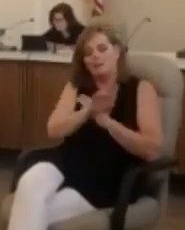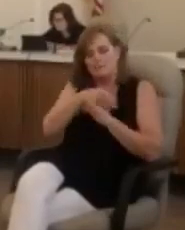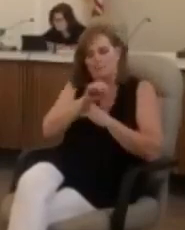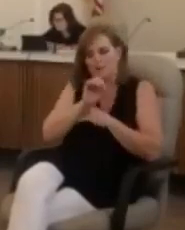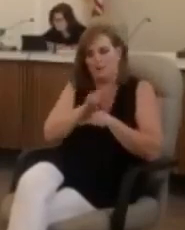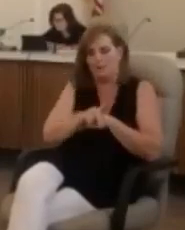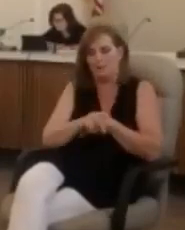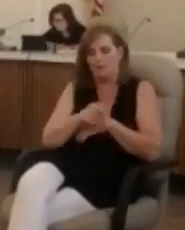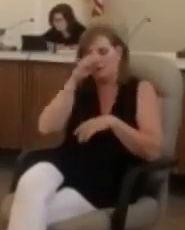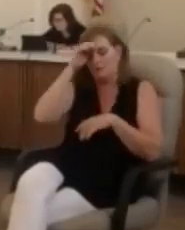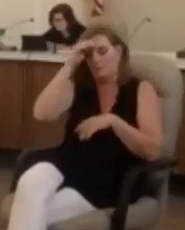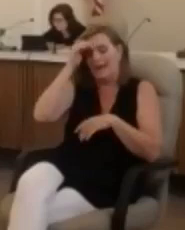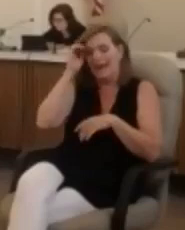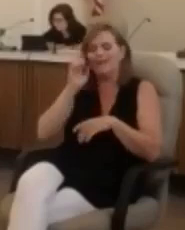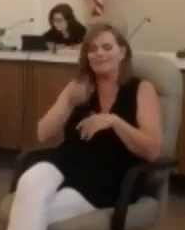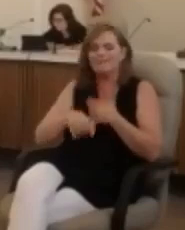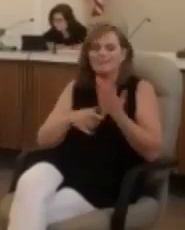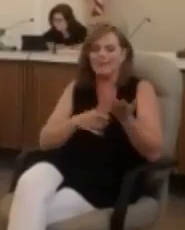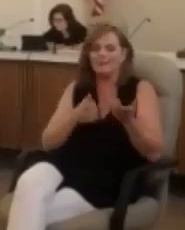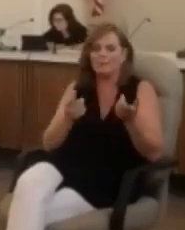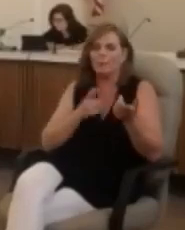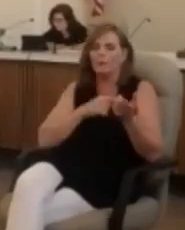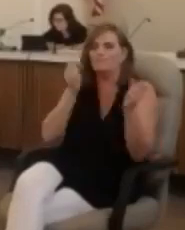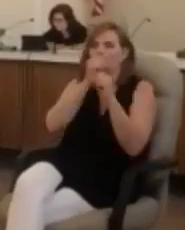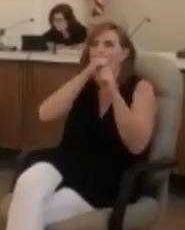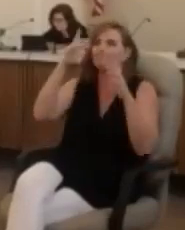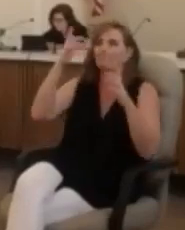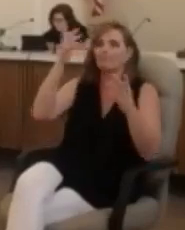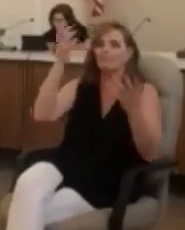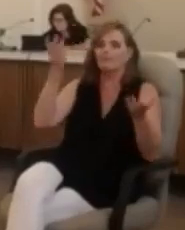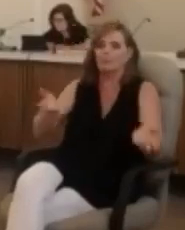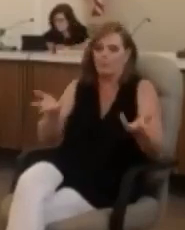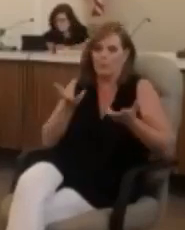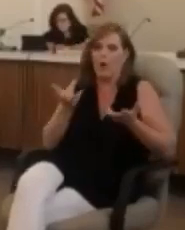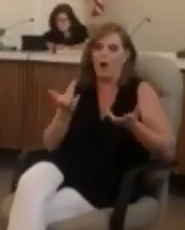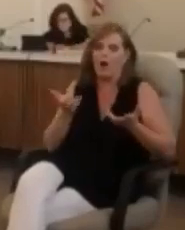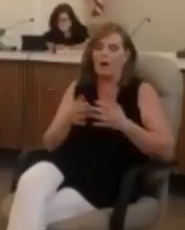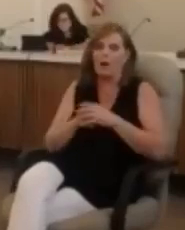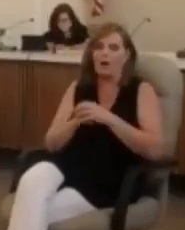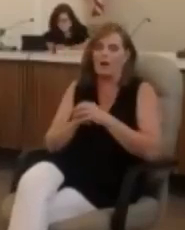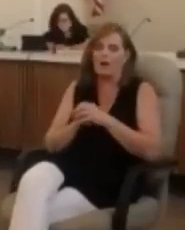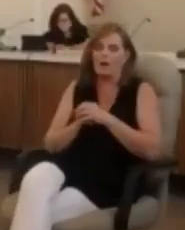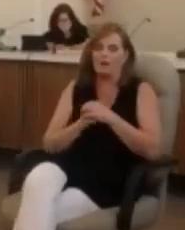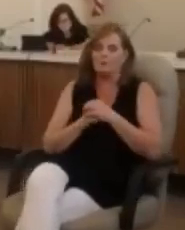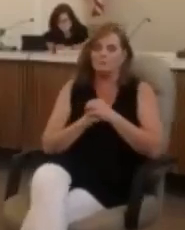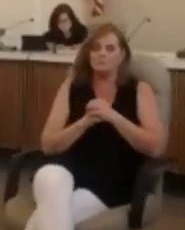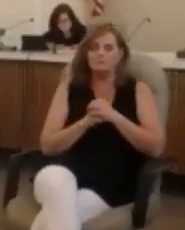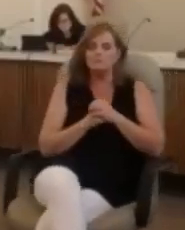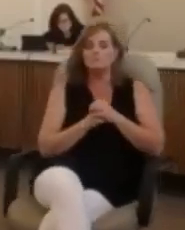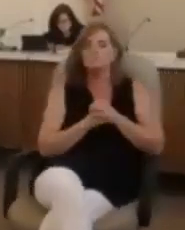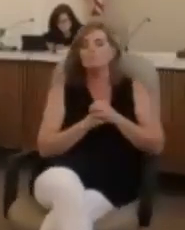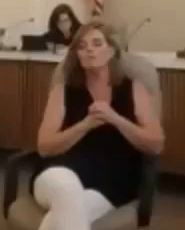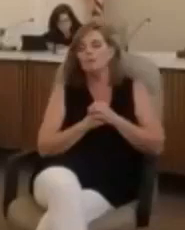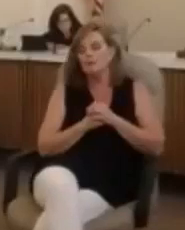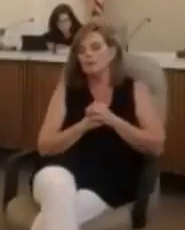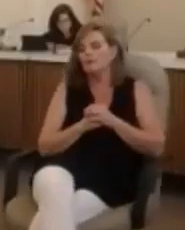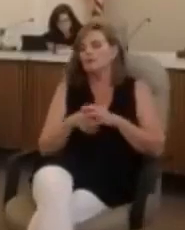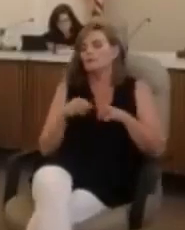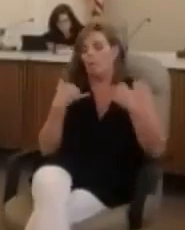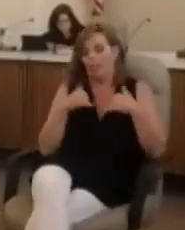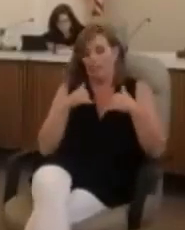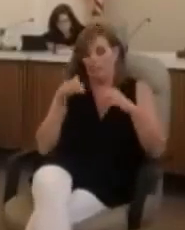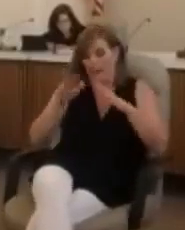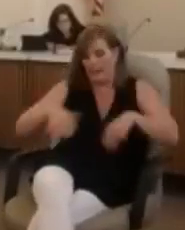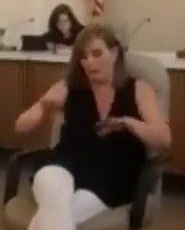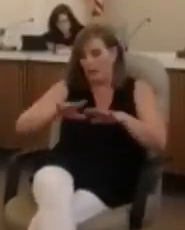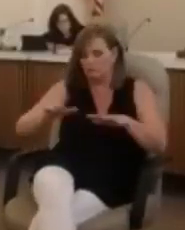we're envisioning here, is that this is a, you know, so like the playground there wouldn't be big. It would